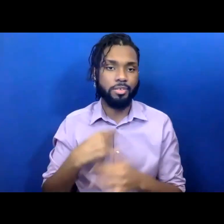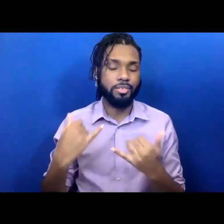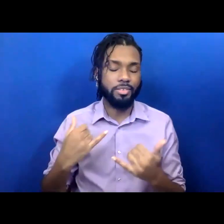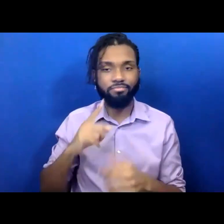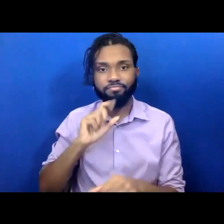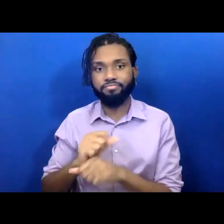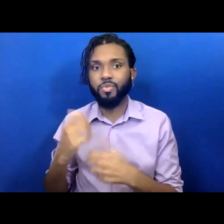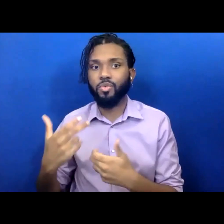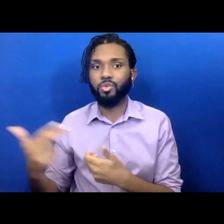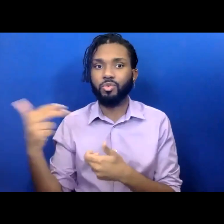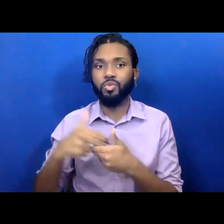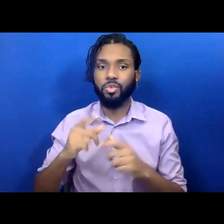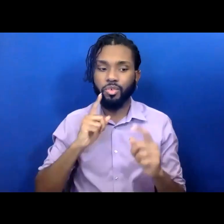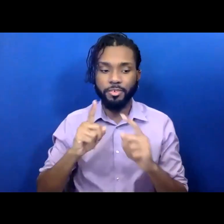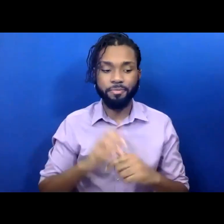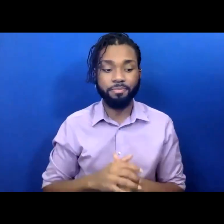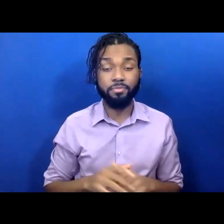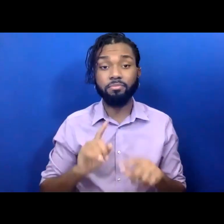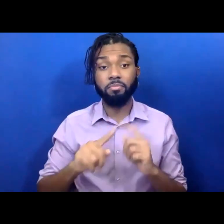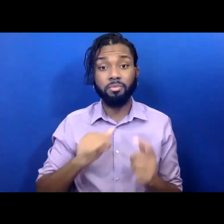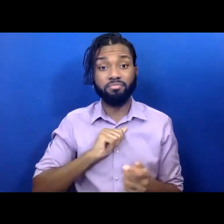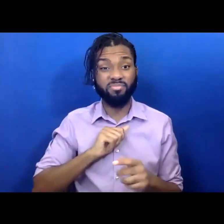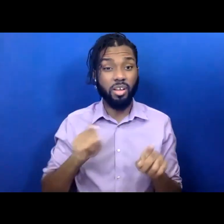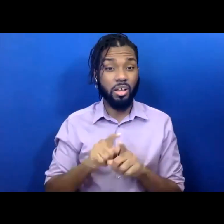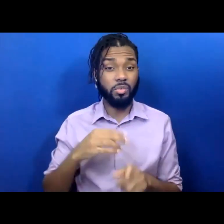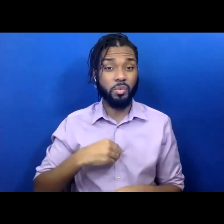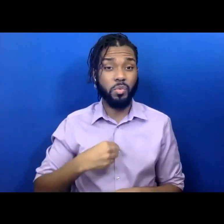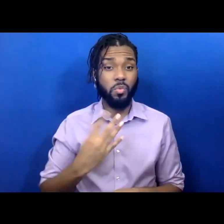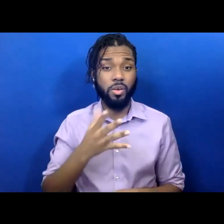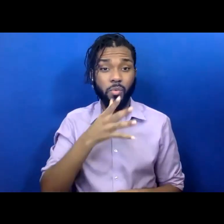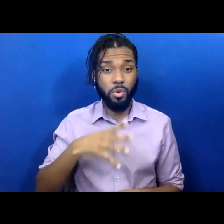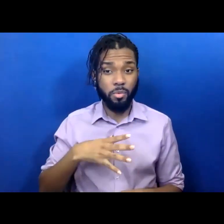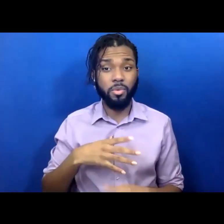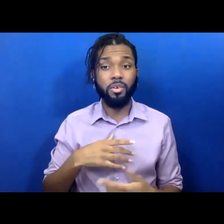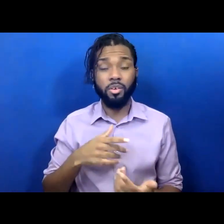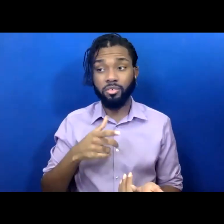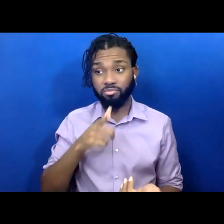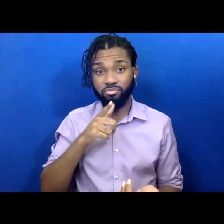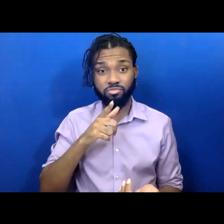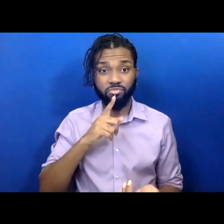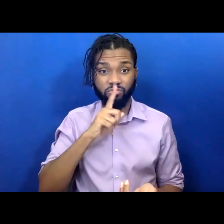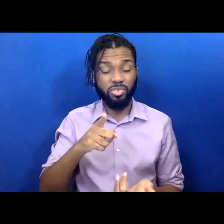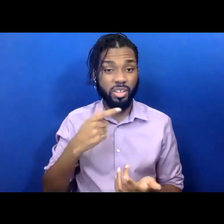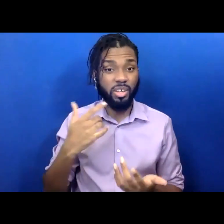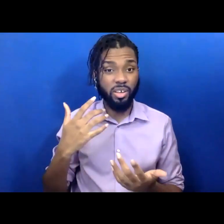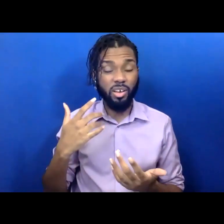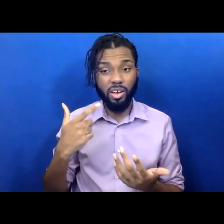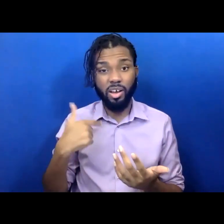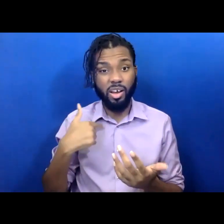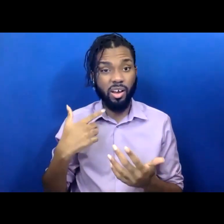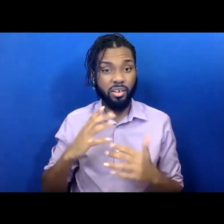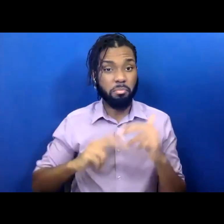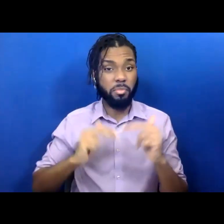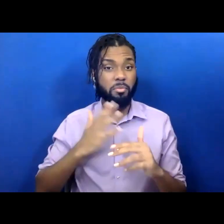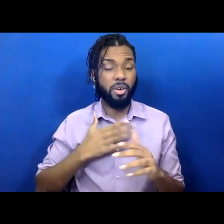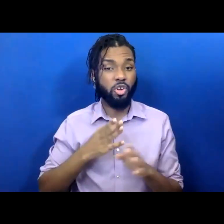But personally, as a white woman who's largely built a career out of Indigenous people's language knowledge, I